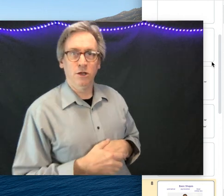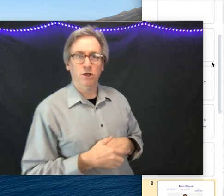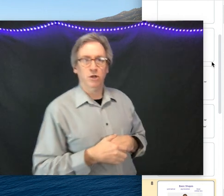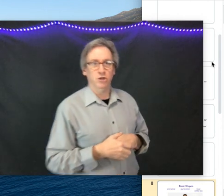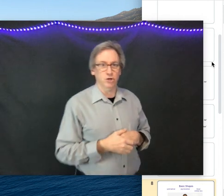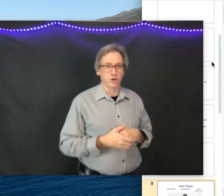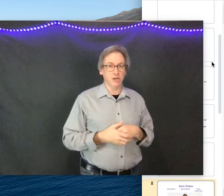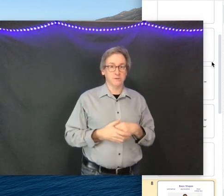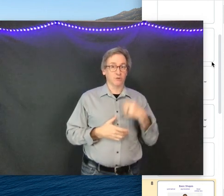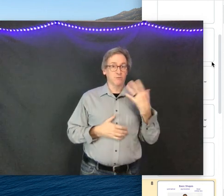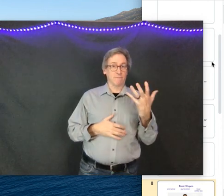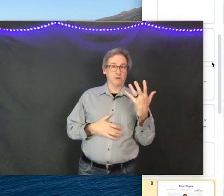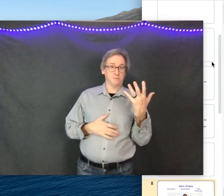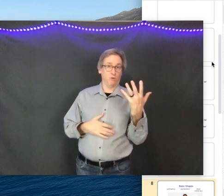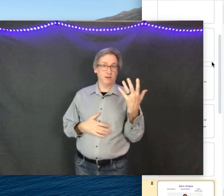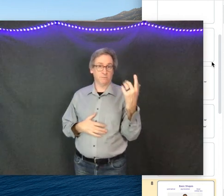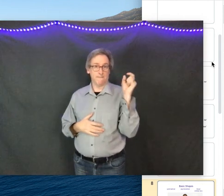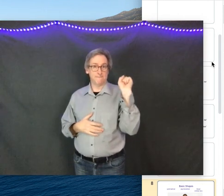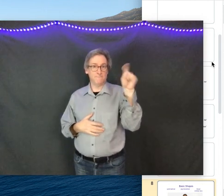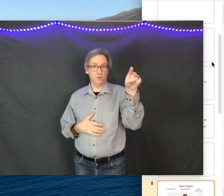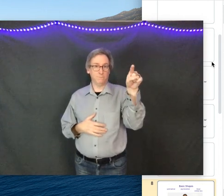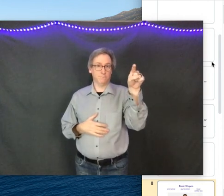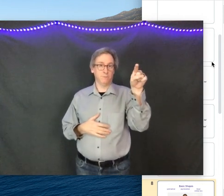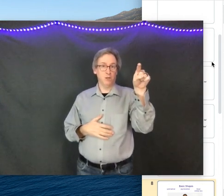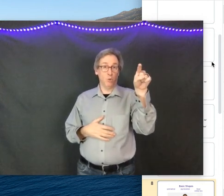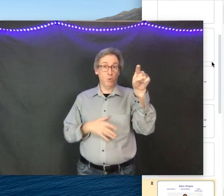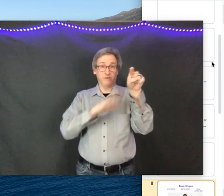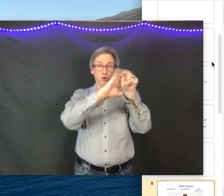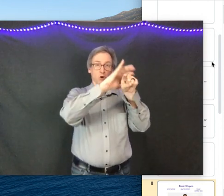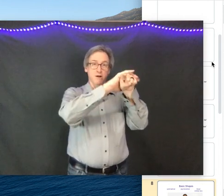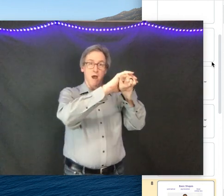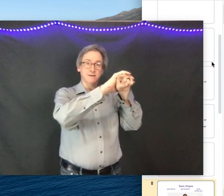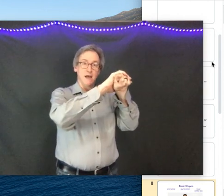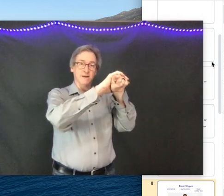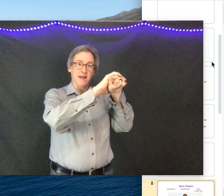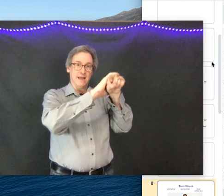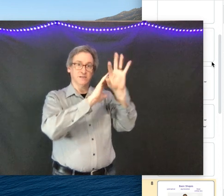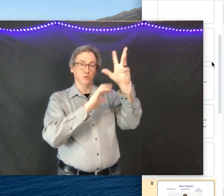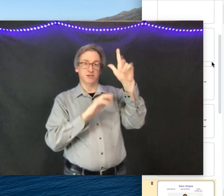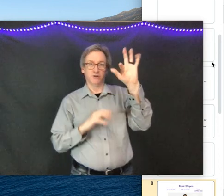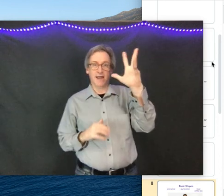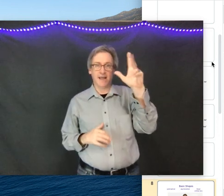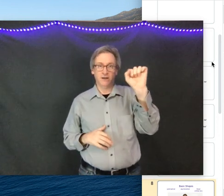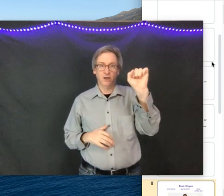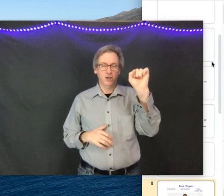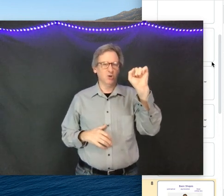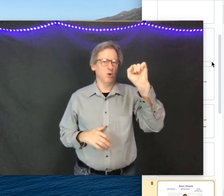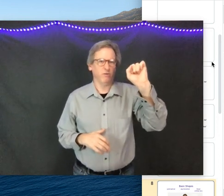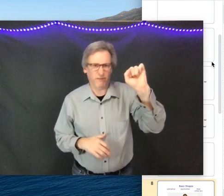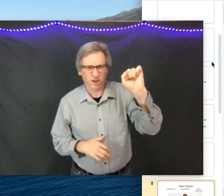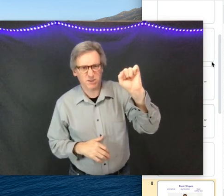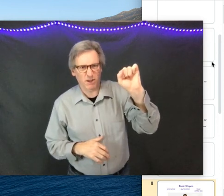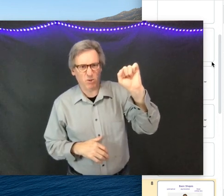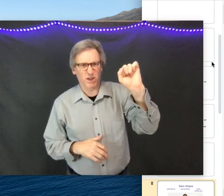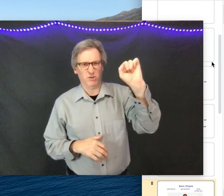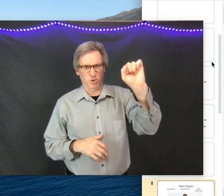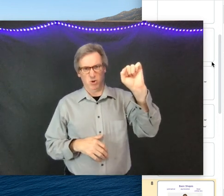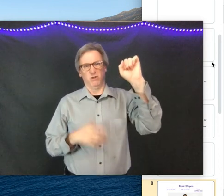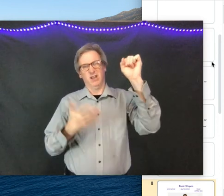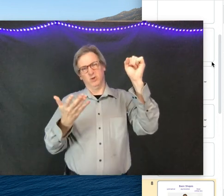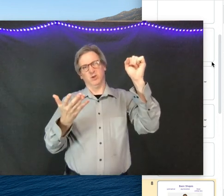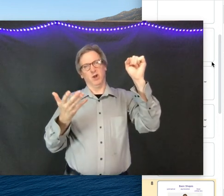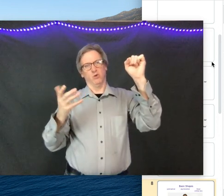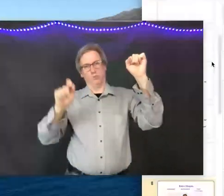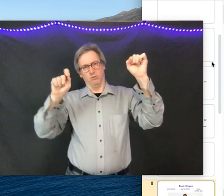then you're going to use the reference point. Boom. With your non-dominant hand. So whichever hand you don't finger spell with, or you